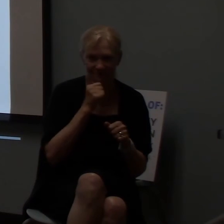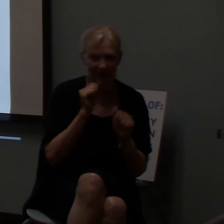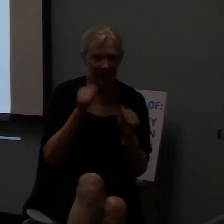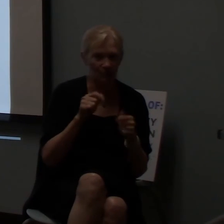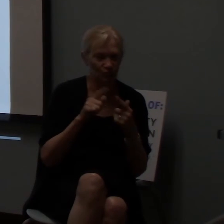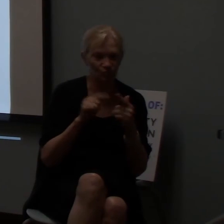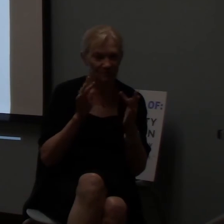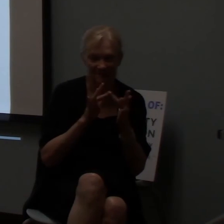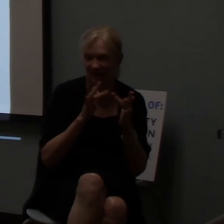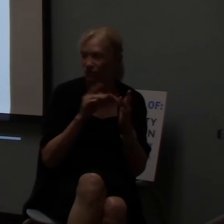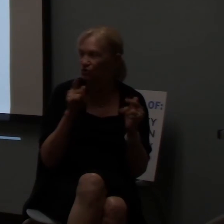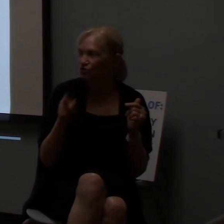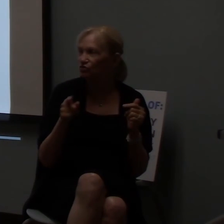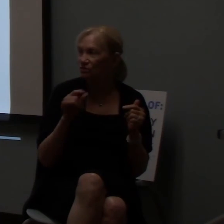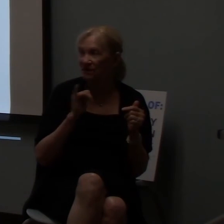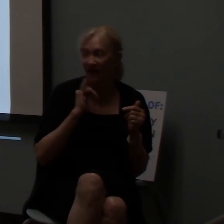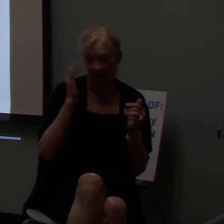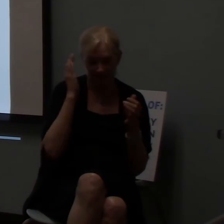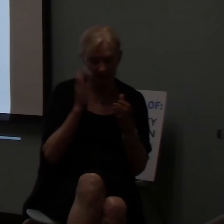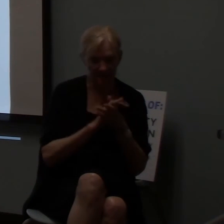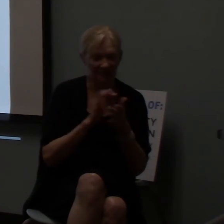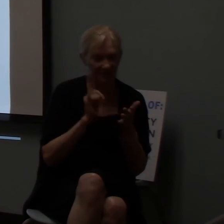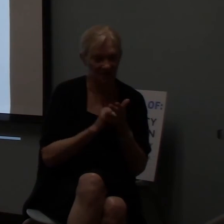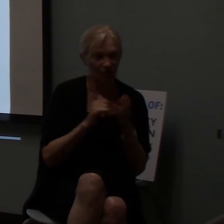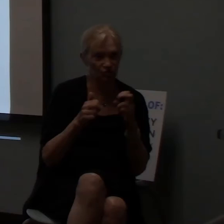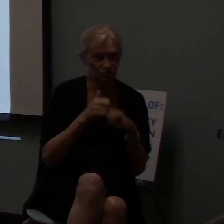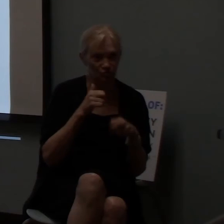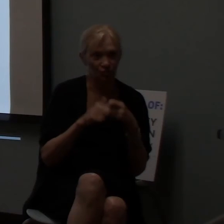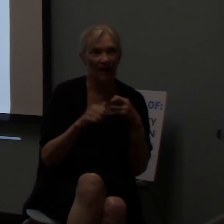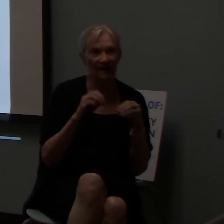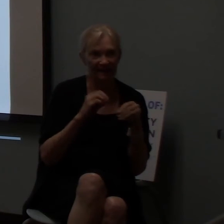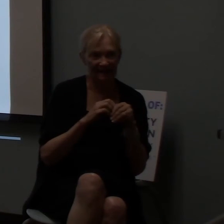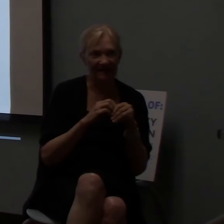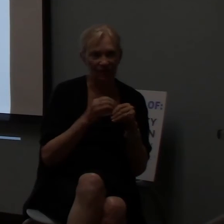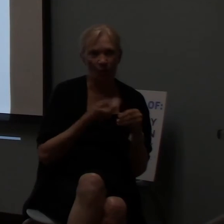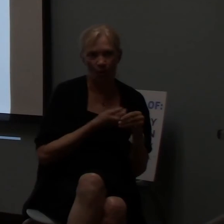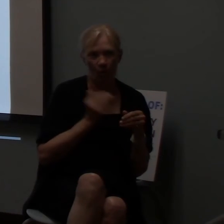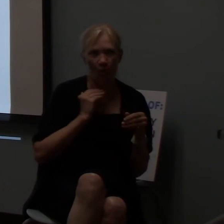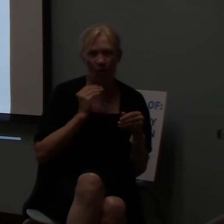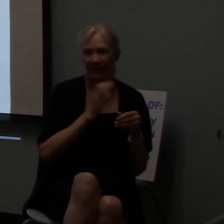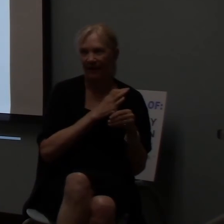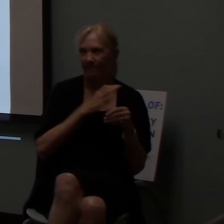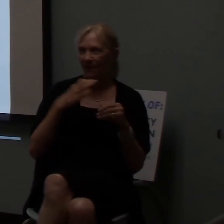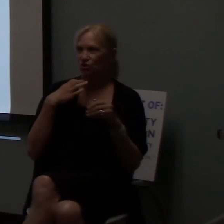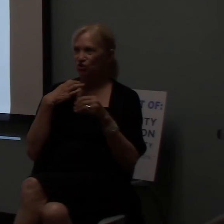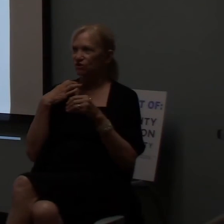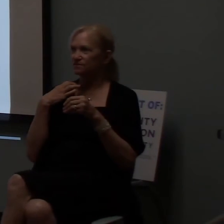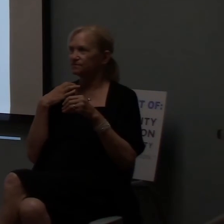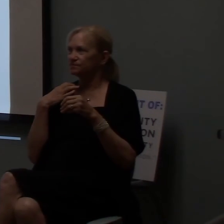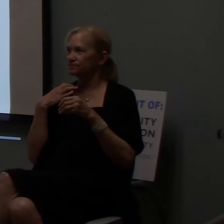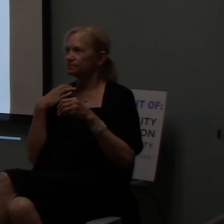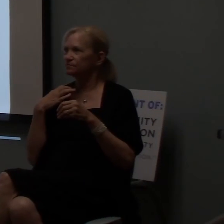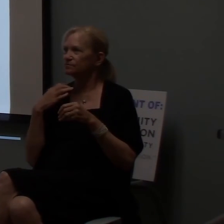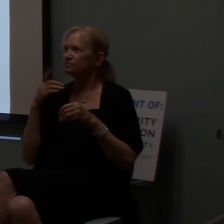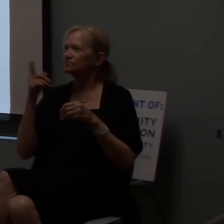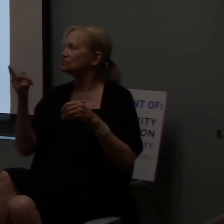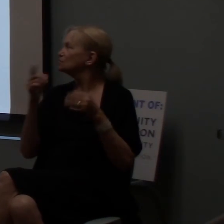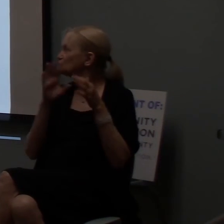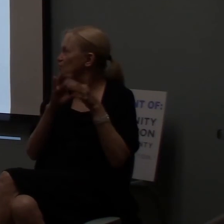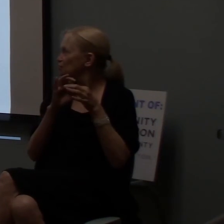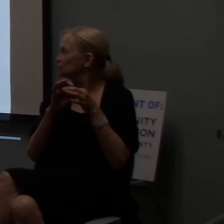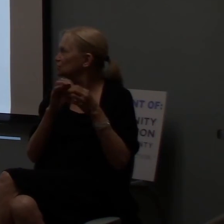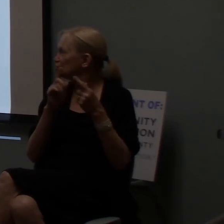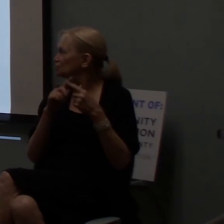to you. And I believe that's a problem in the county commissions. Just that, you mean just as far as numbers? Just as far